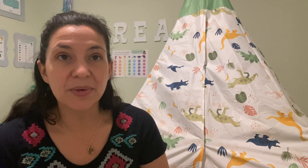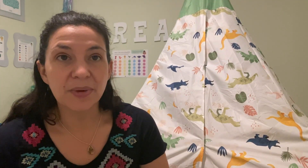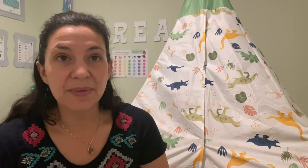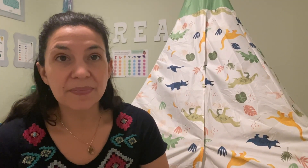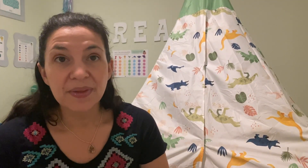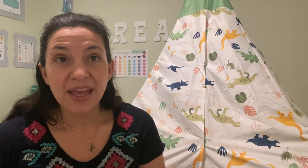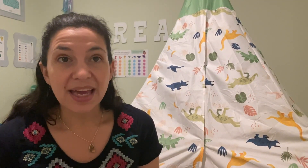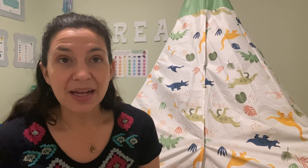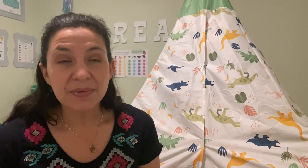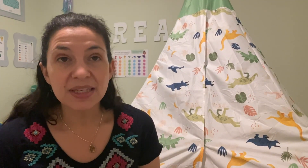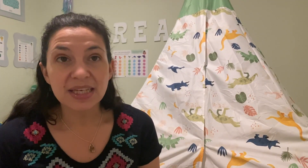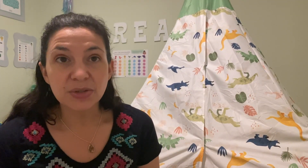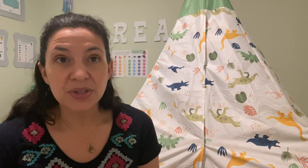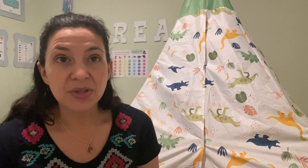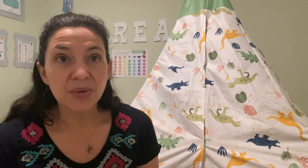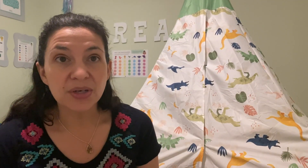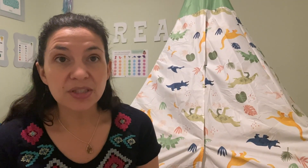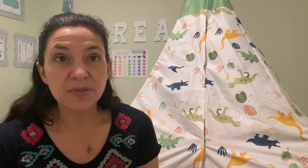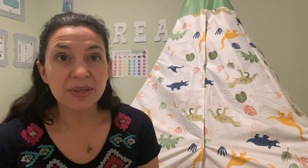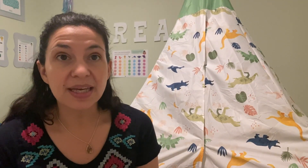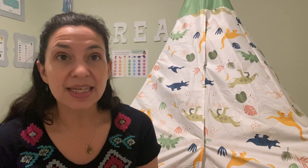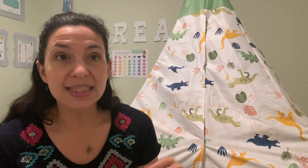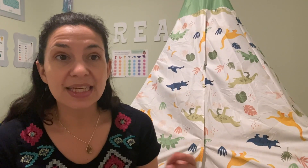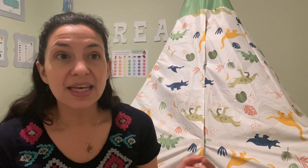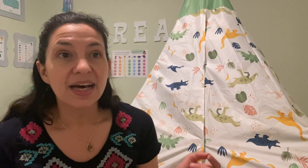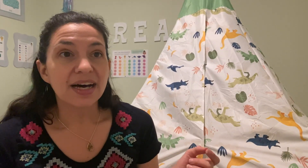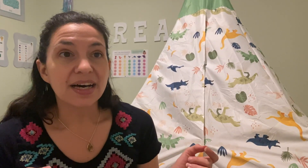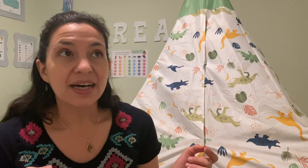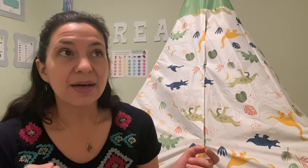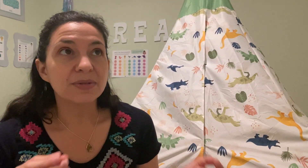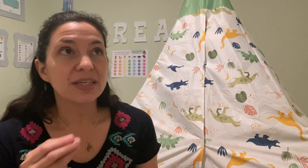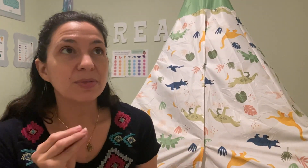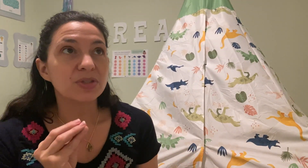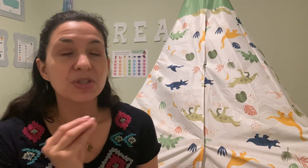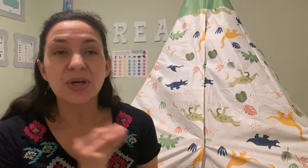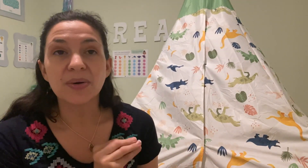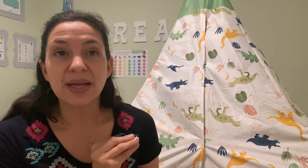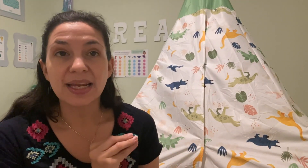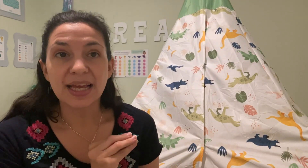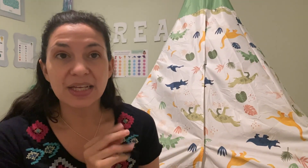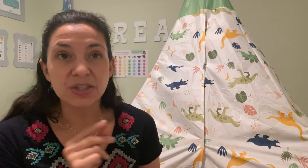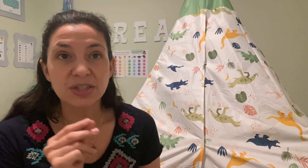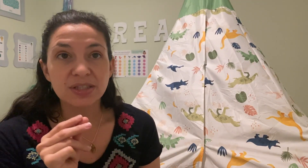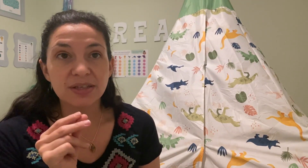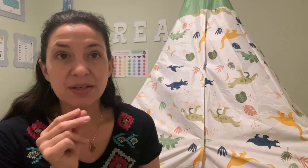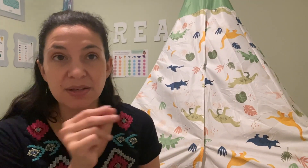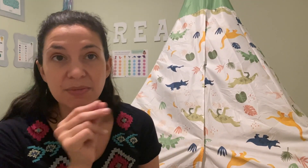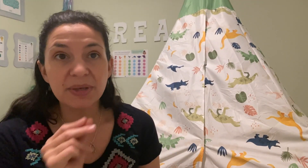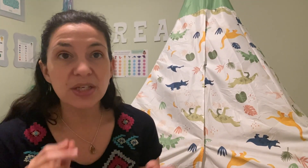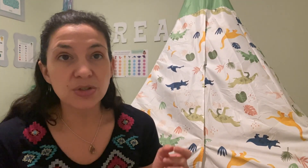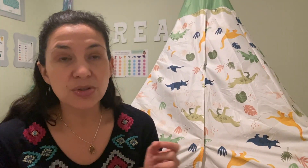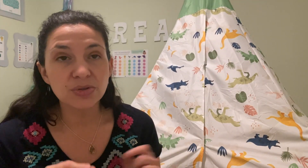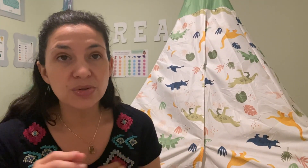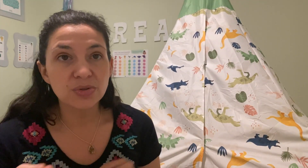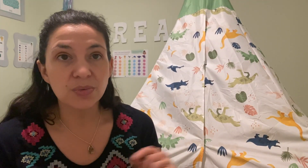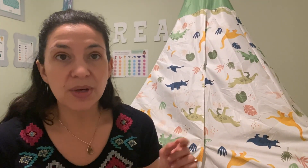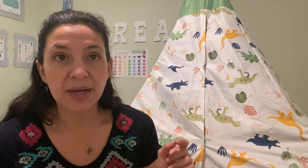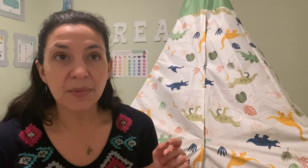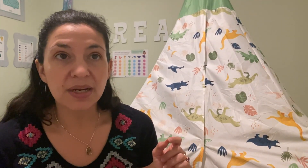want. And I really enjoyed the course because I was able to go in and just pick and choose what I wanted,